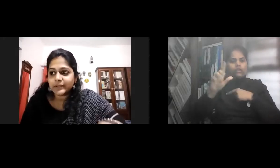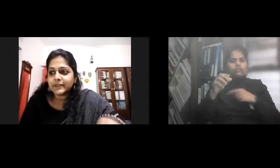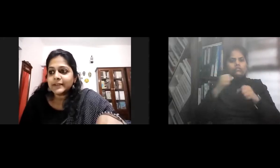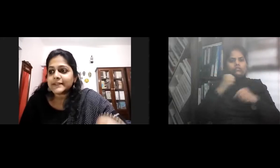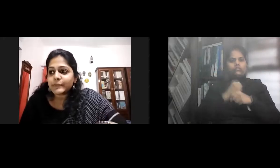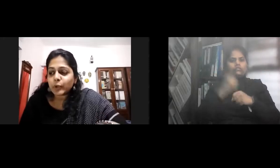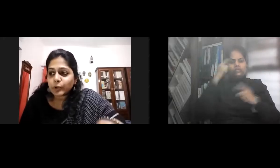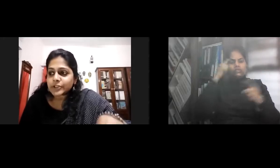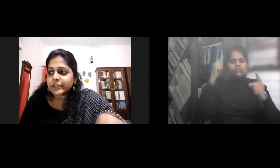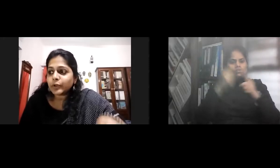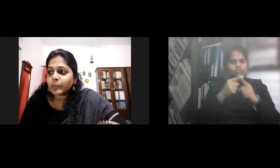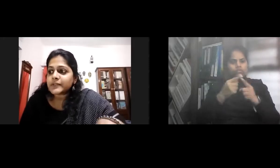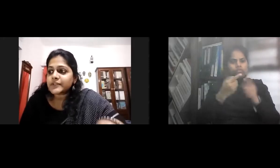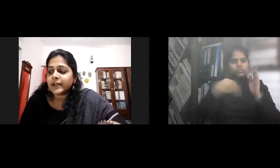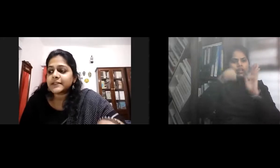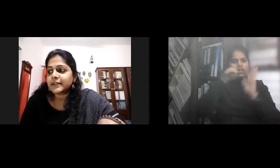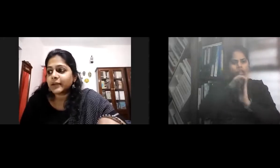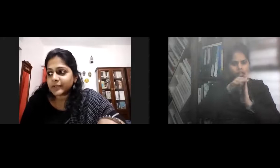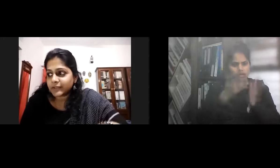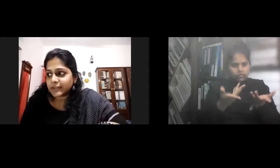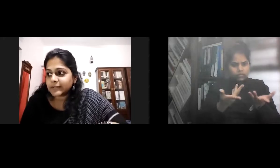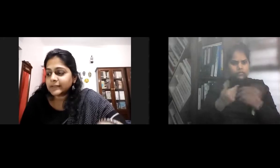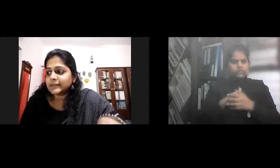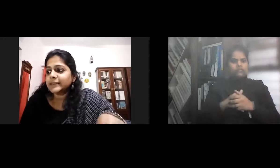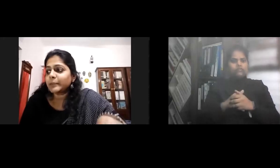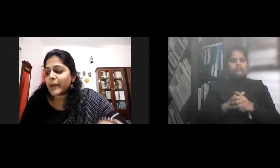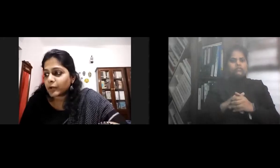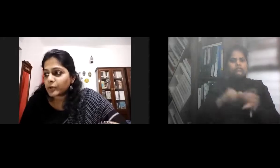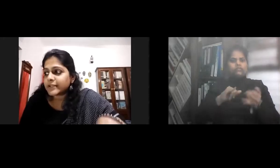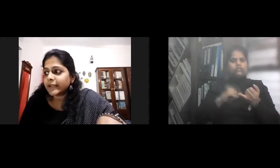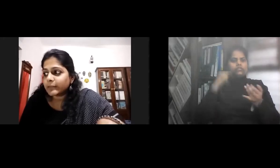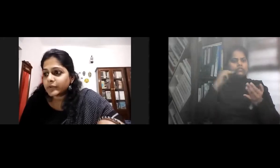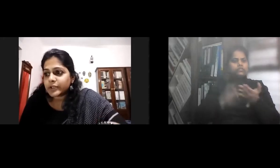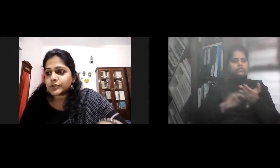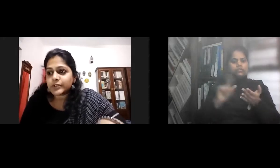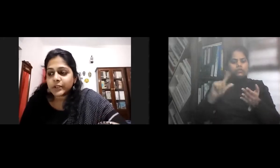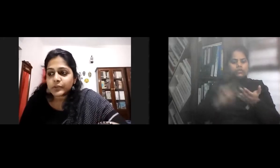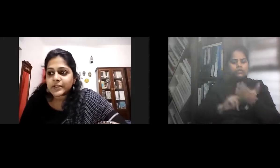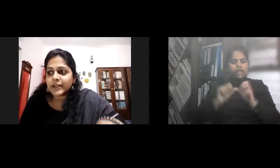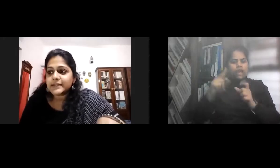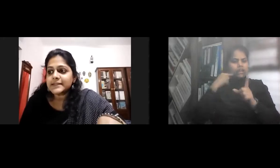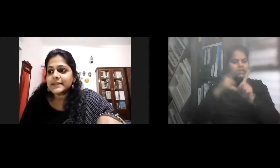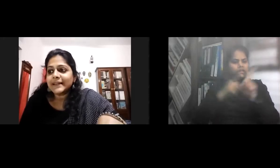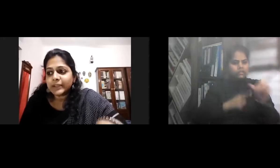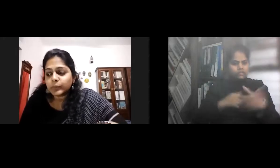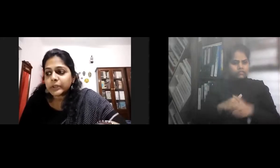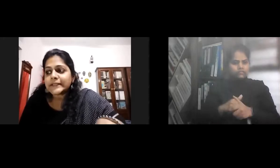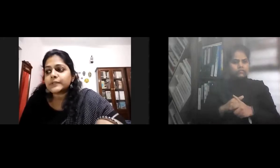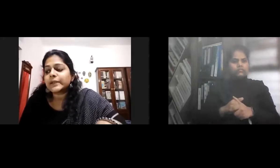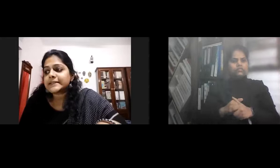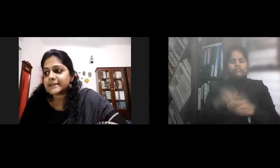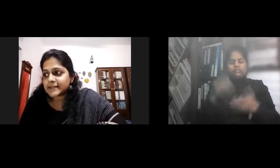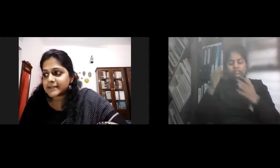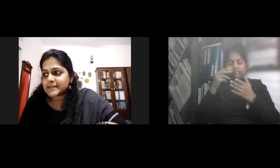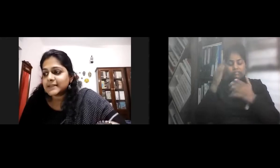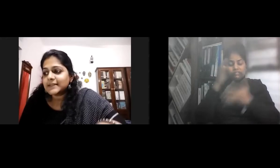level the semiologically normative signs surrounding the reader that paradoxically help the reader to read those signs in the world as